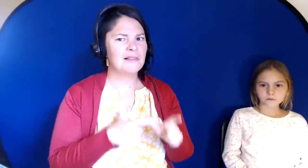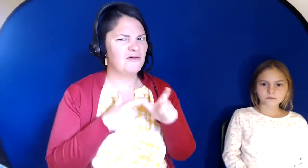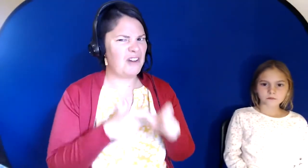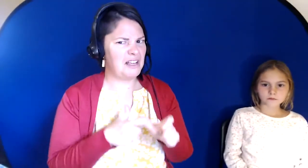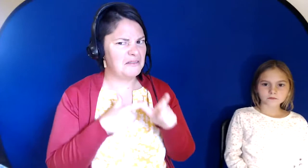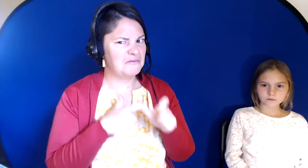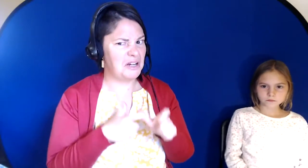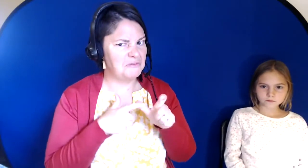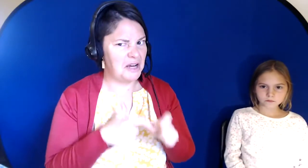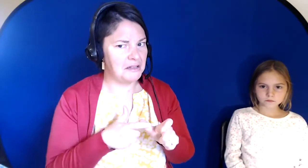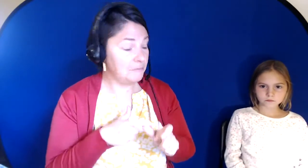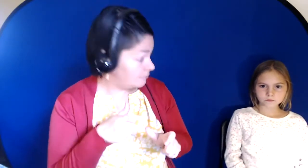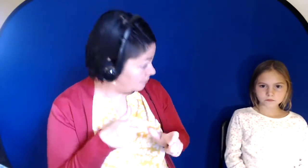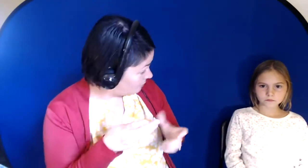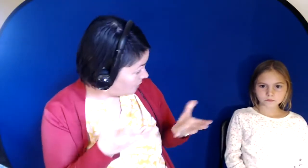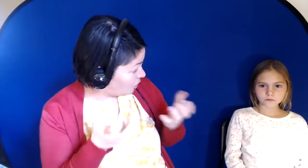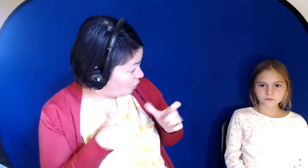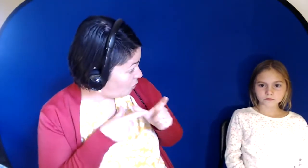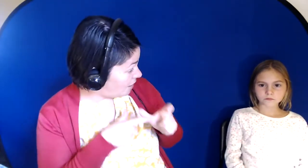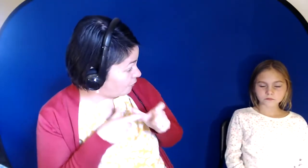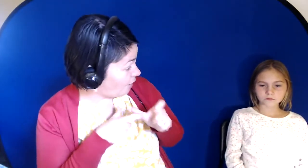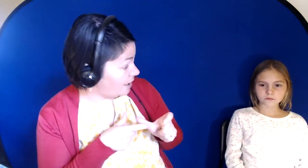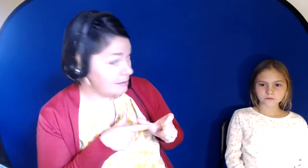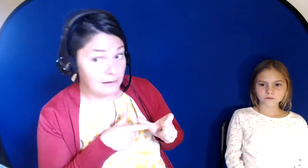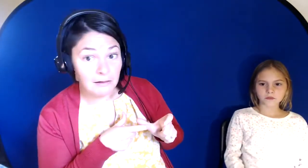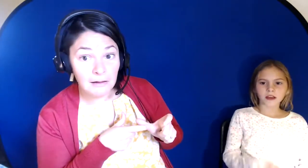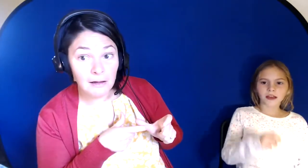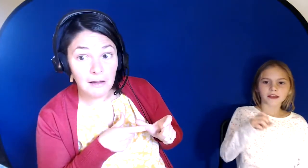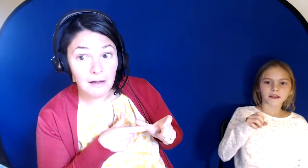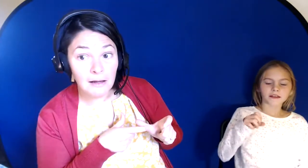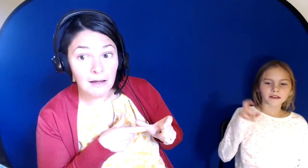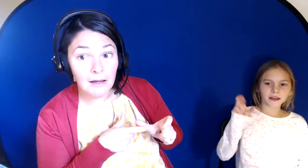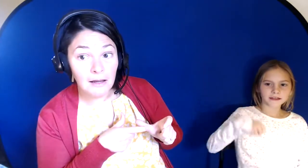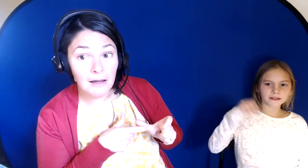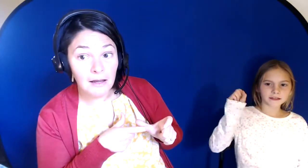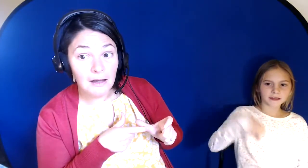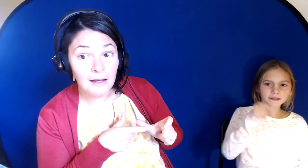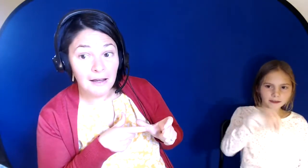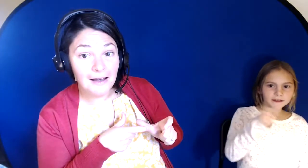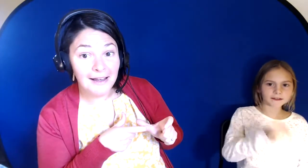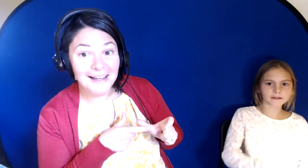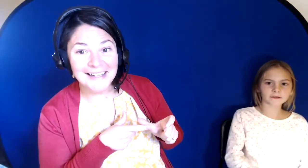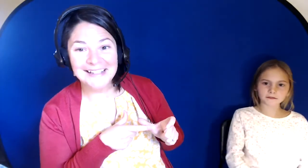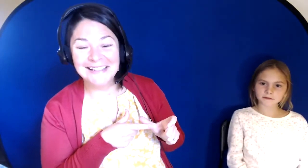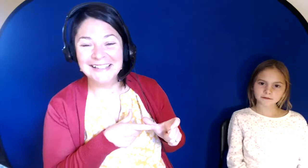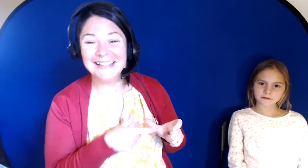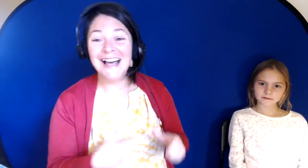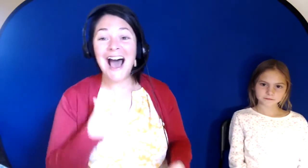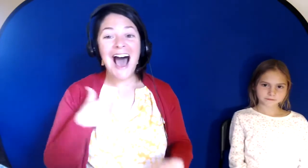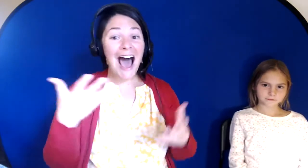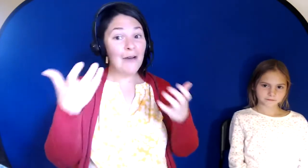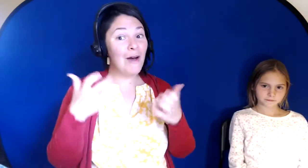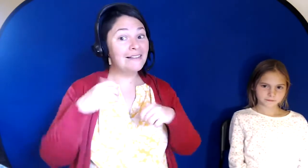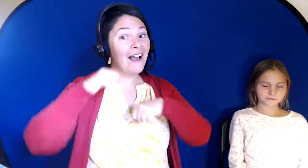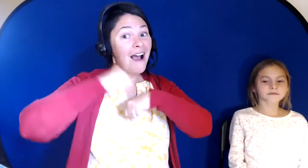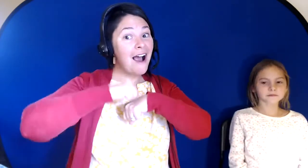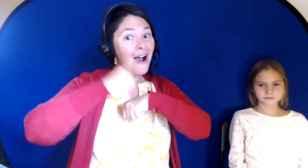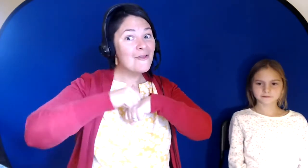run, run, run. You want, run? I want